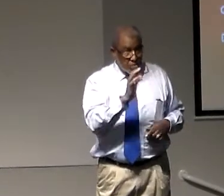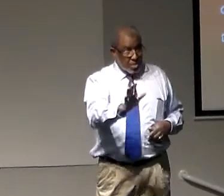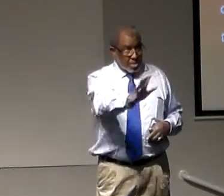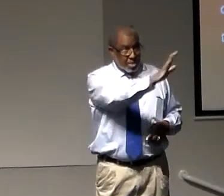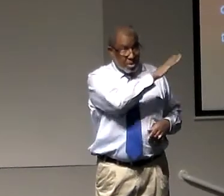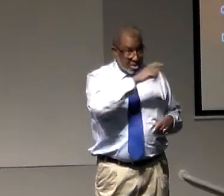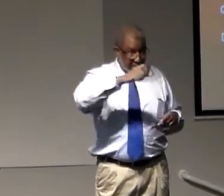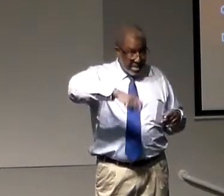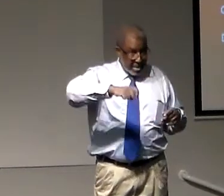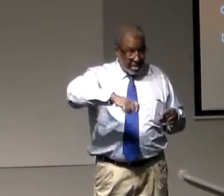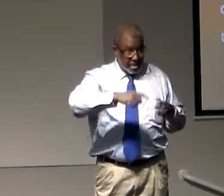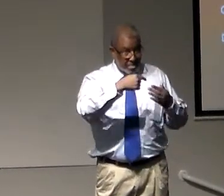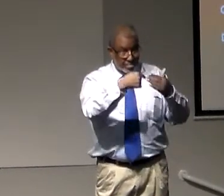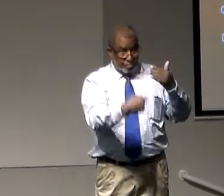like that.